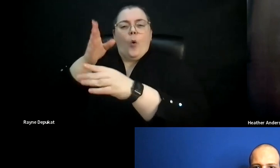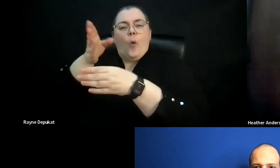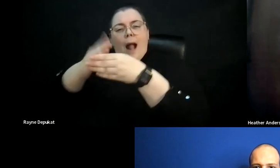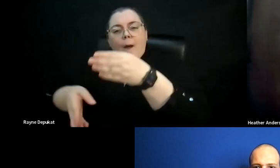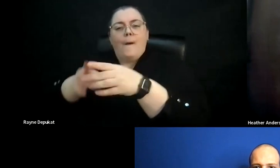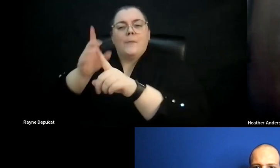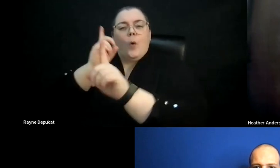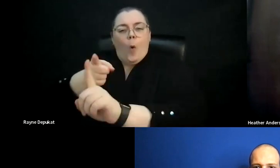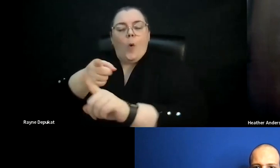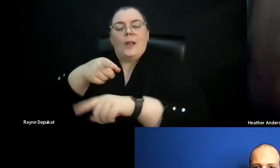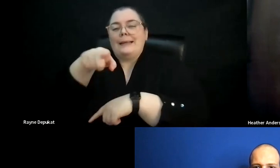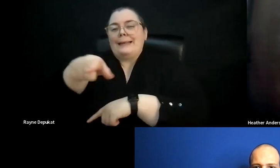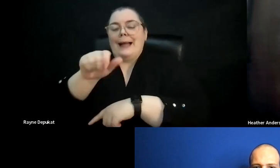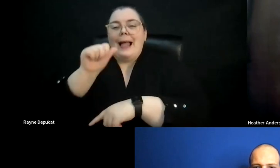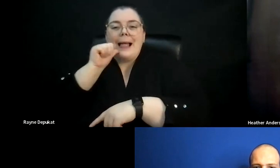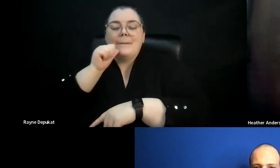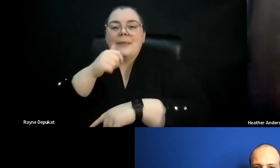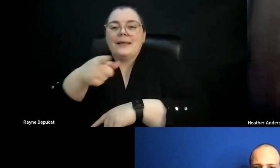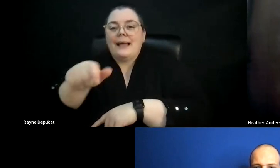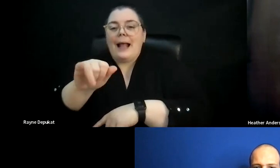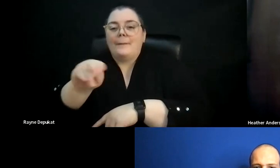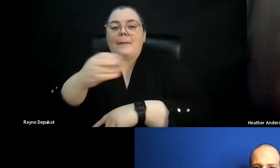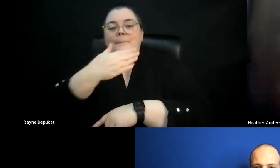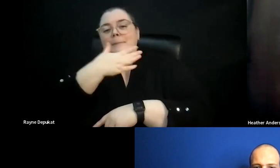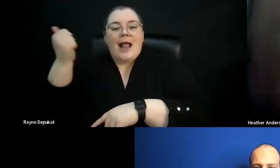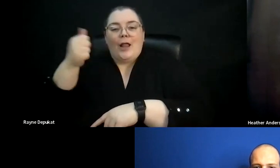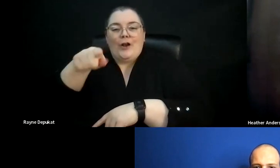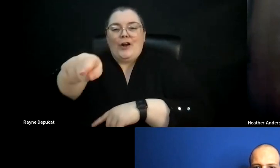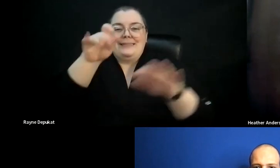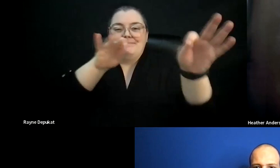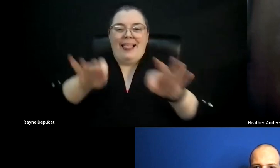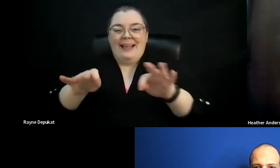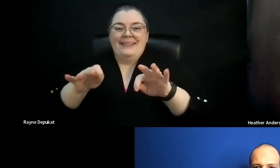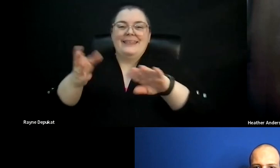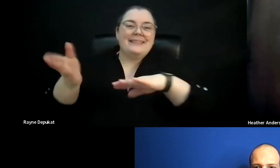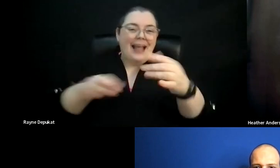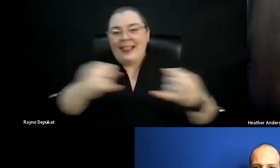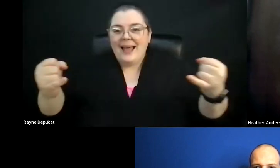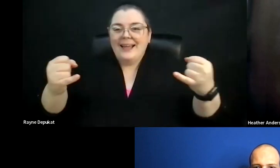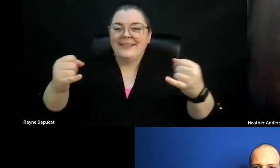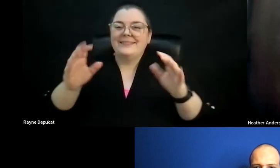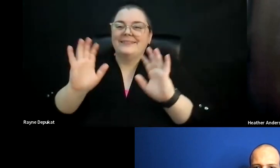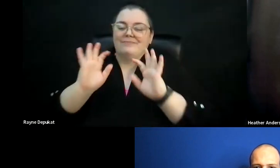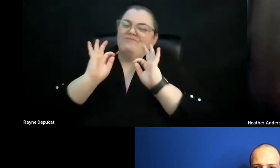point about the outcome, the end product. Amy was better at explaining the